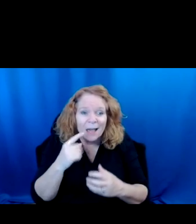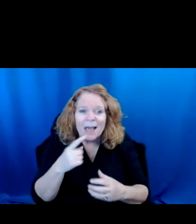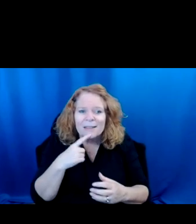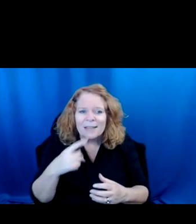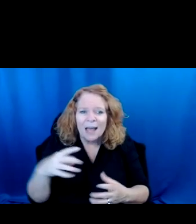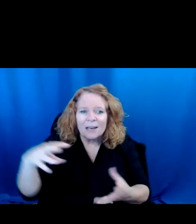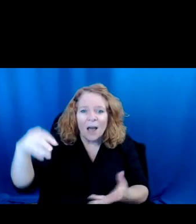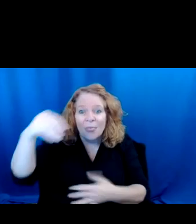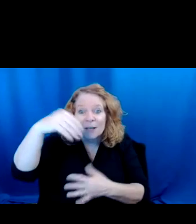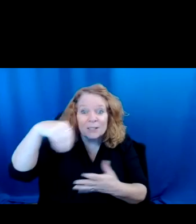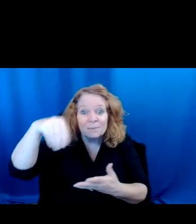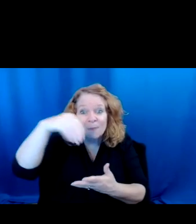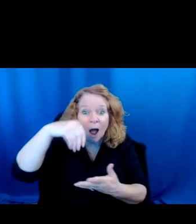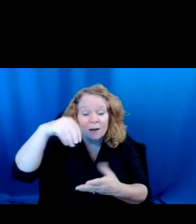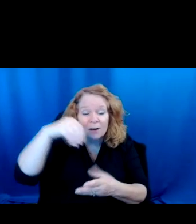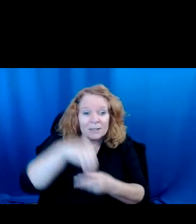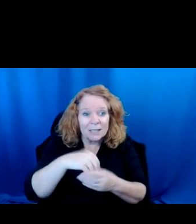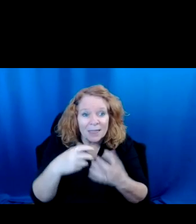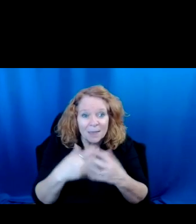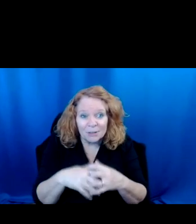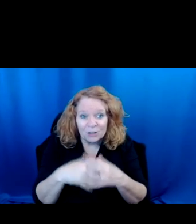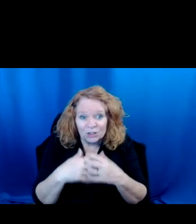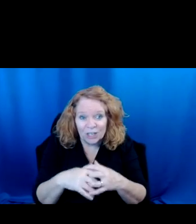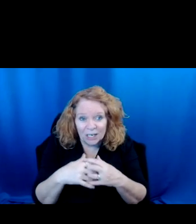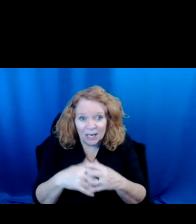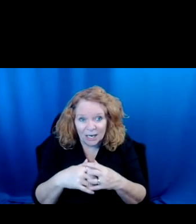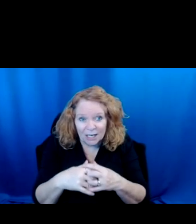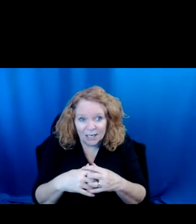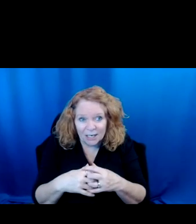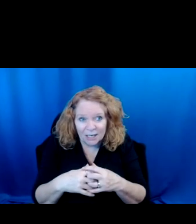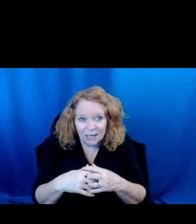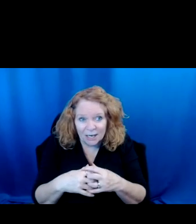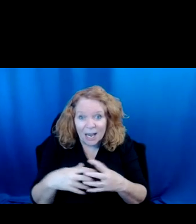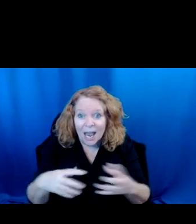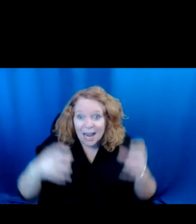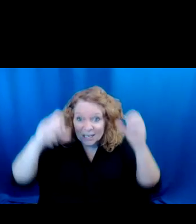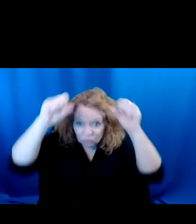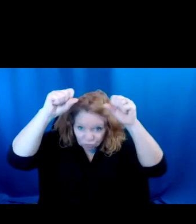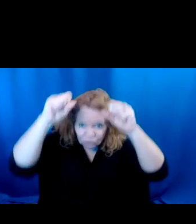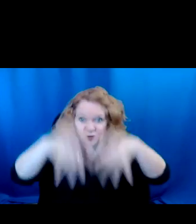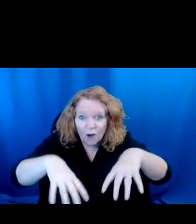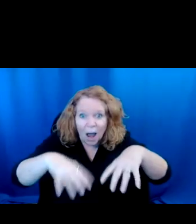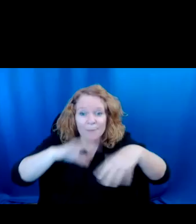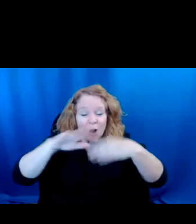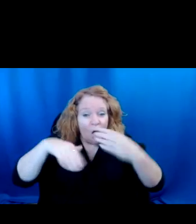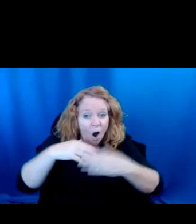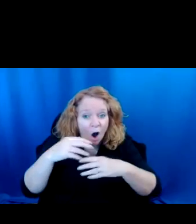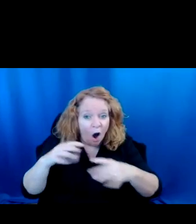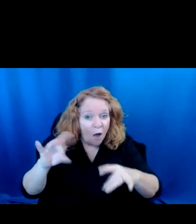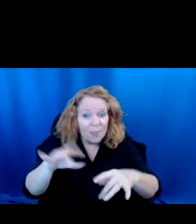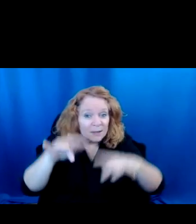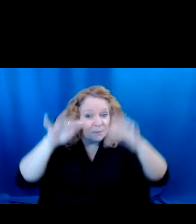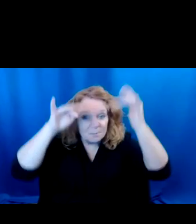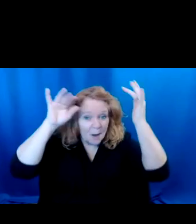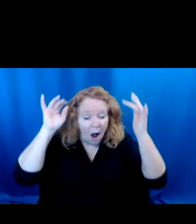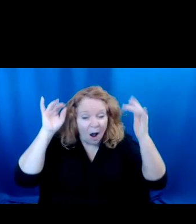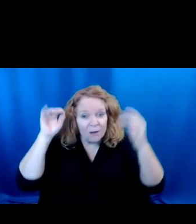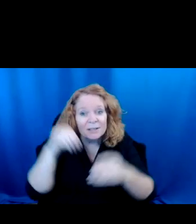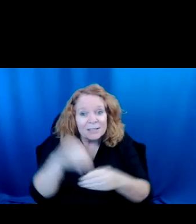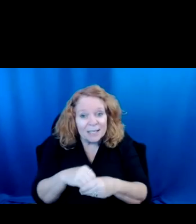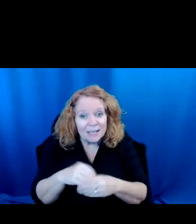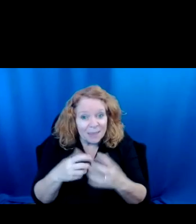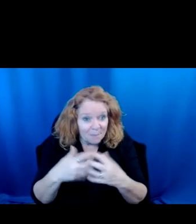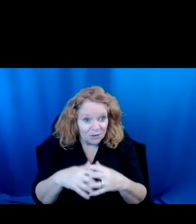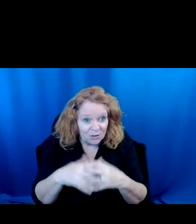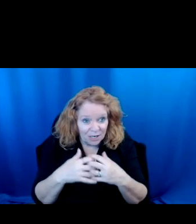in, into the machine. They're going into the machine," and he dropped all the sparkly sparkles into the